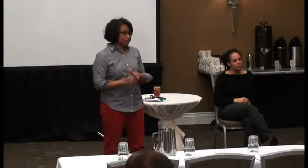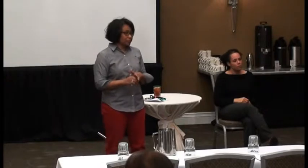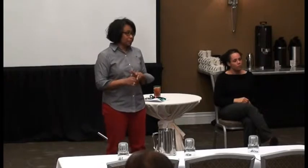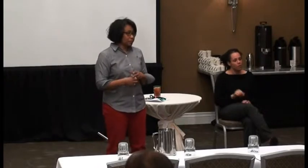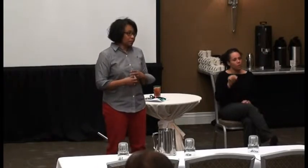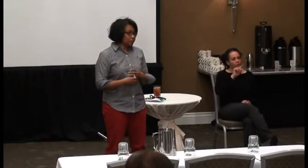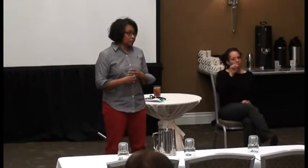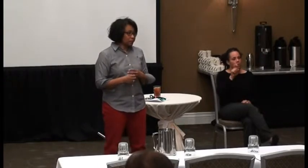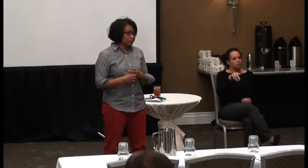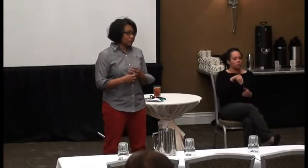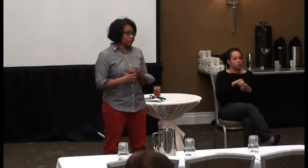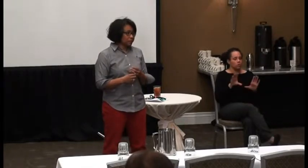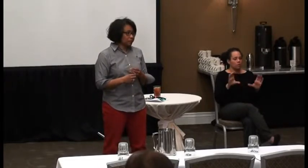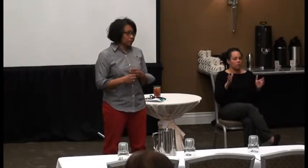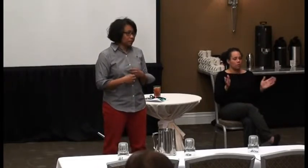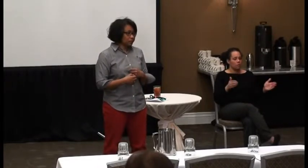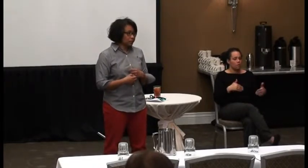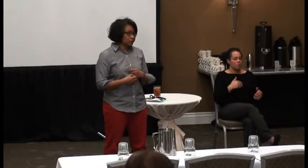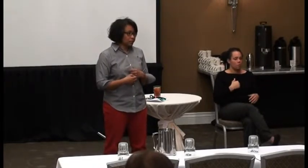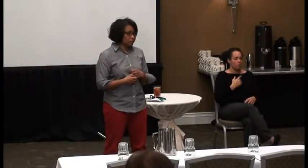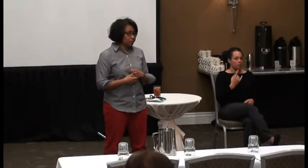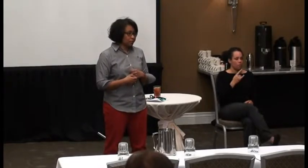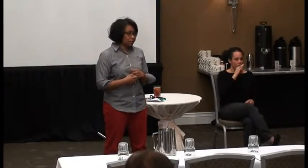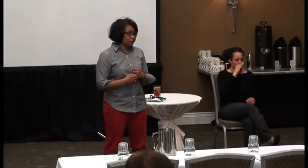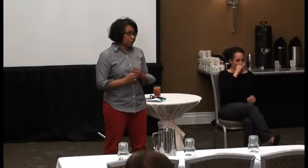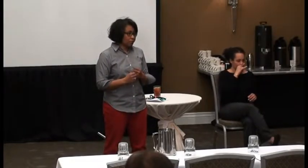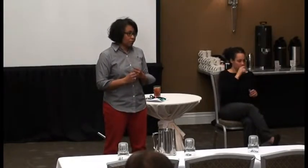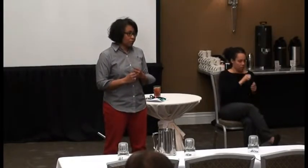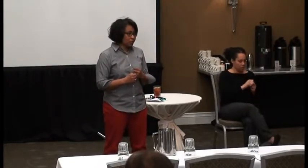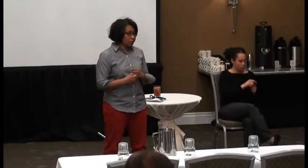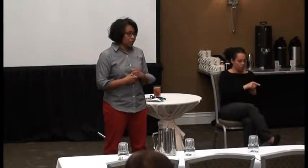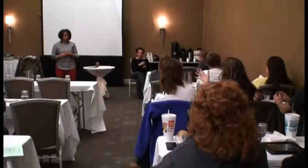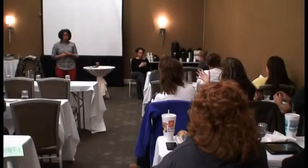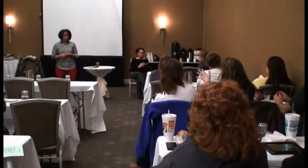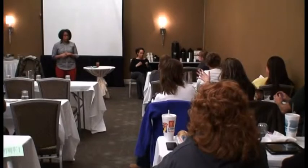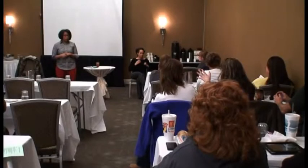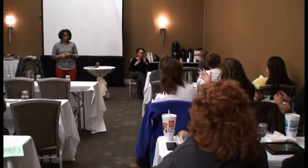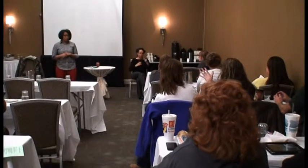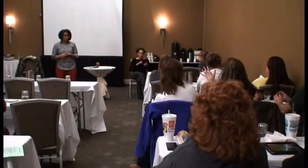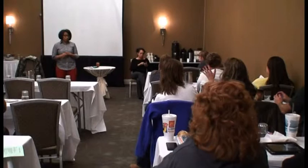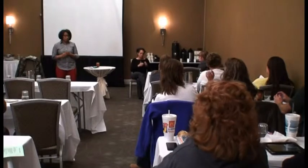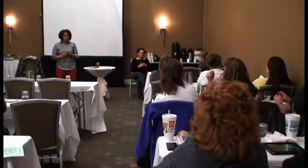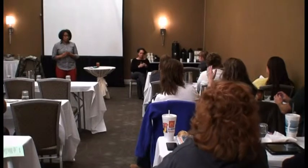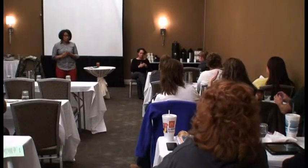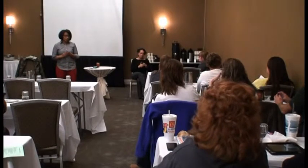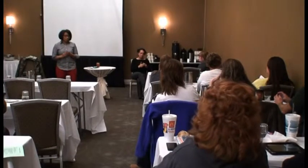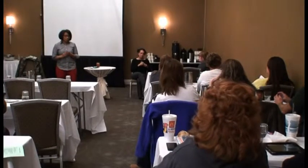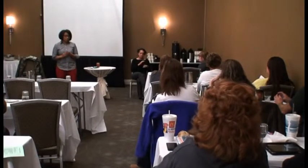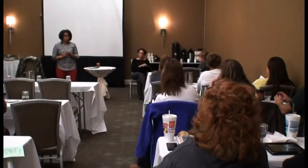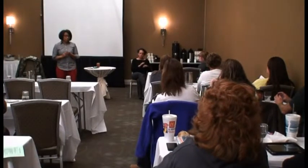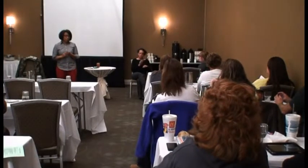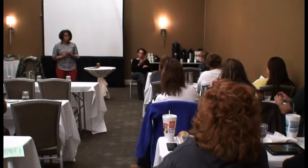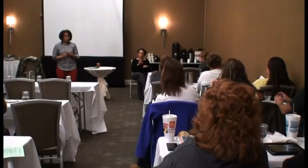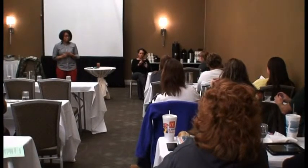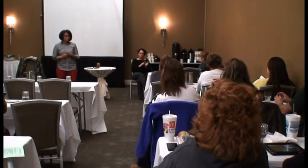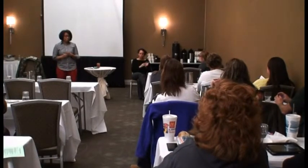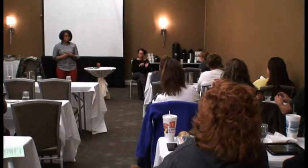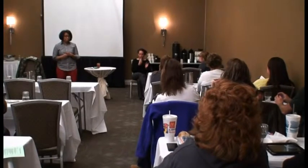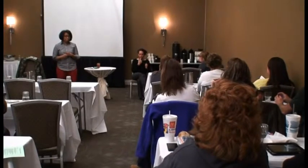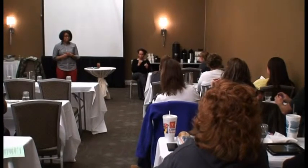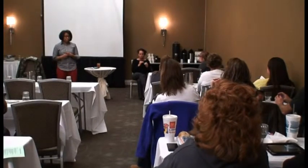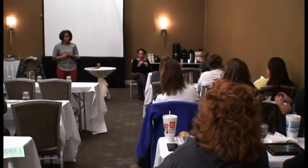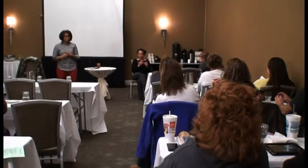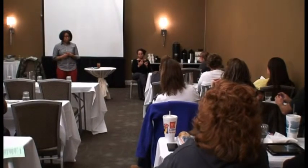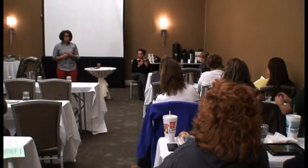the classroom, you've got a kid with some emotional problems that are on some mood stabilizers, behavior